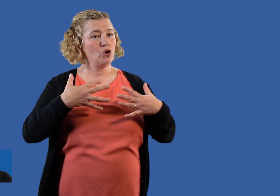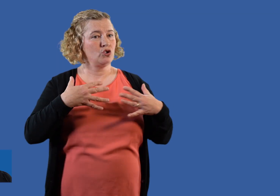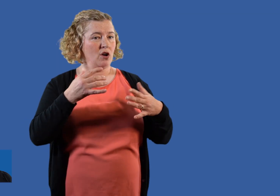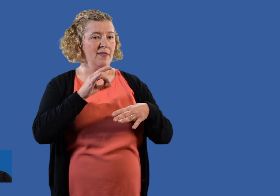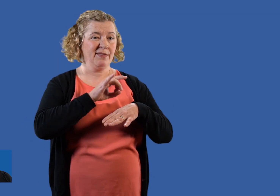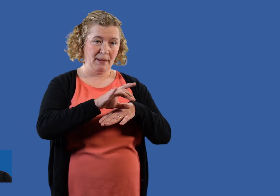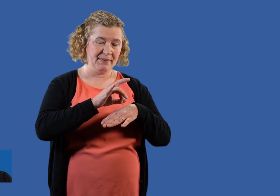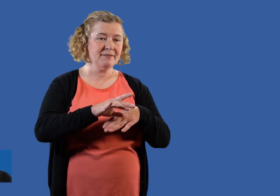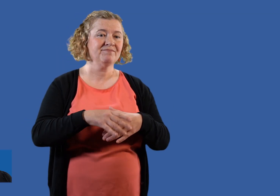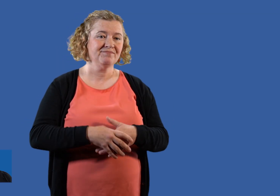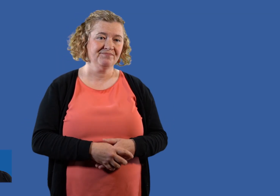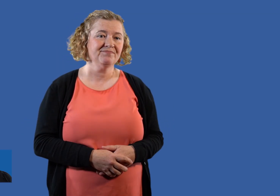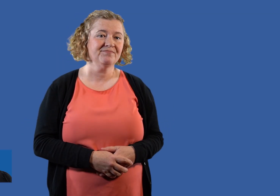electroconvulsive therapy.